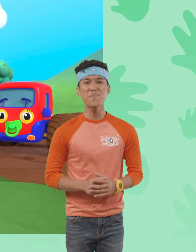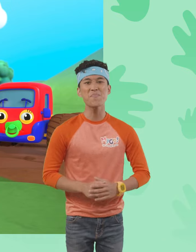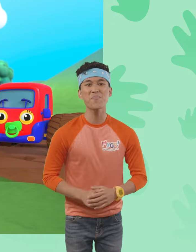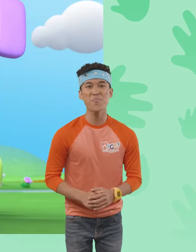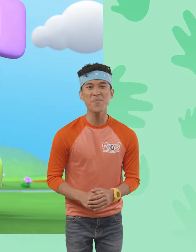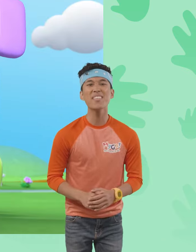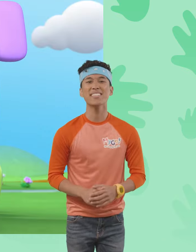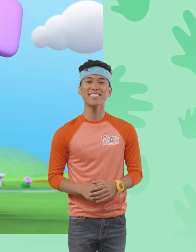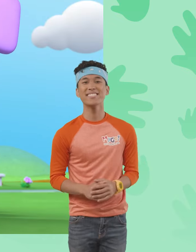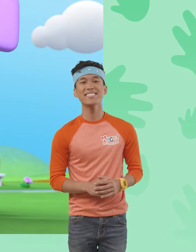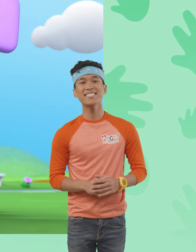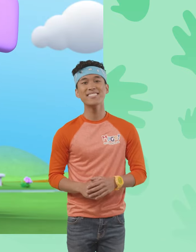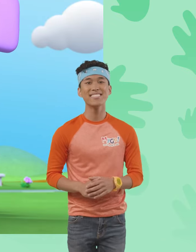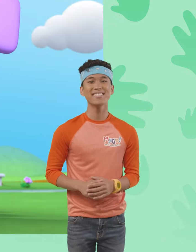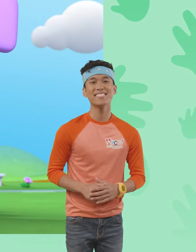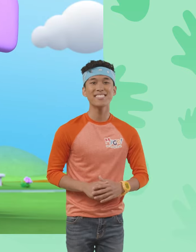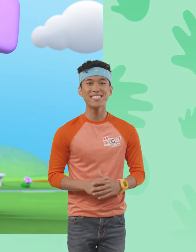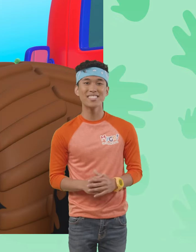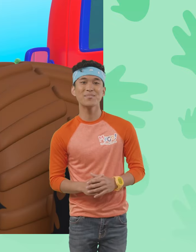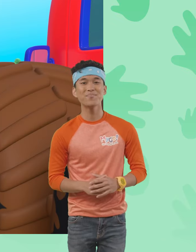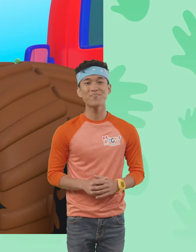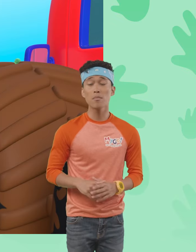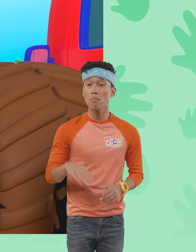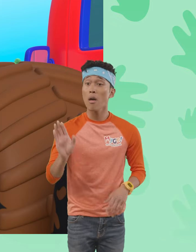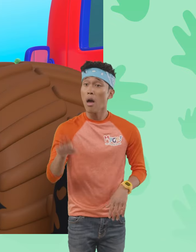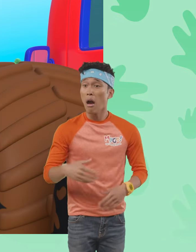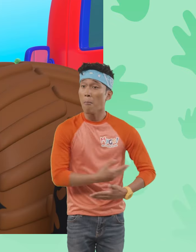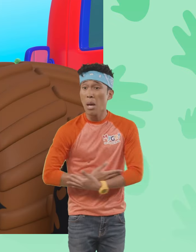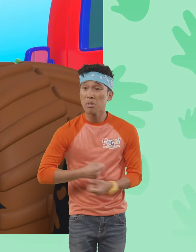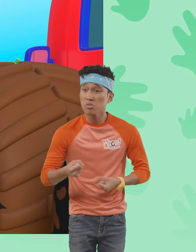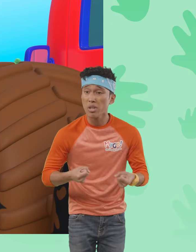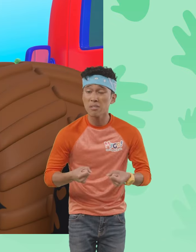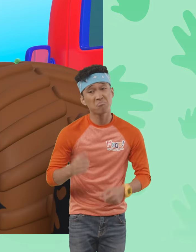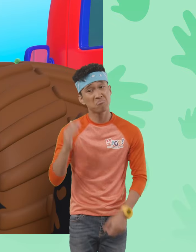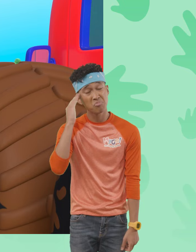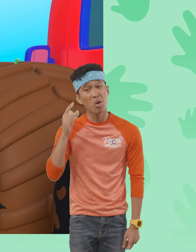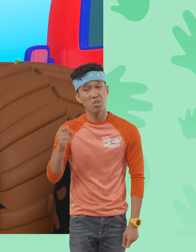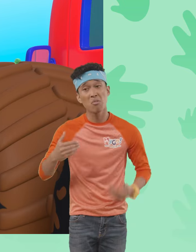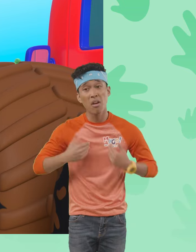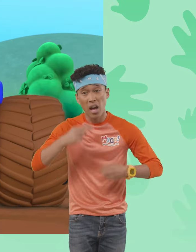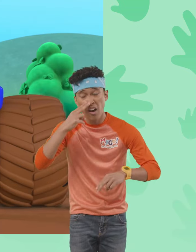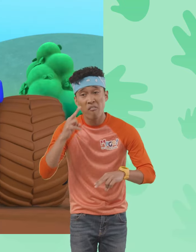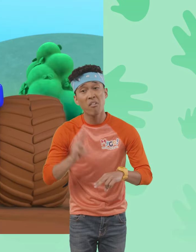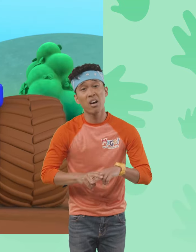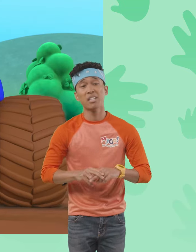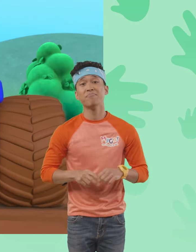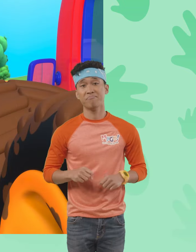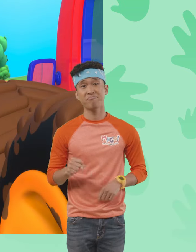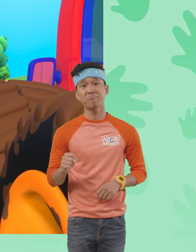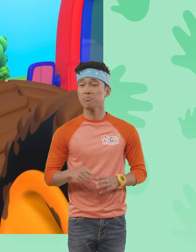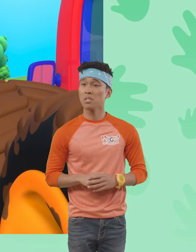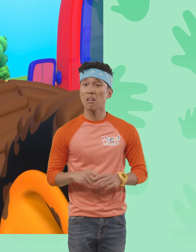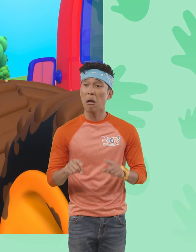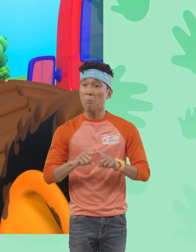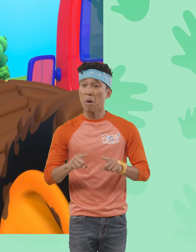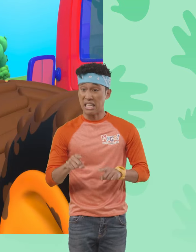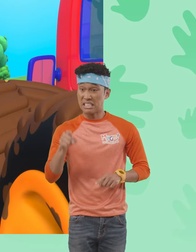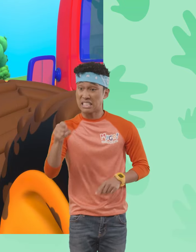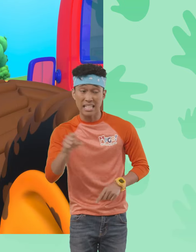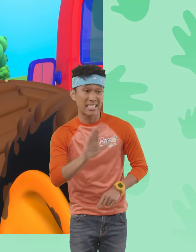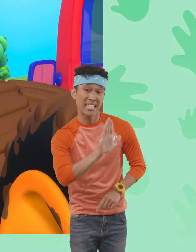Yuck! Oh. Baby Truck, we know you're having fun. But they're